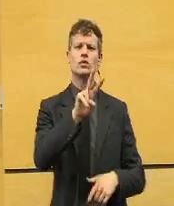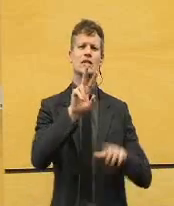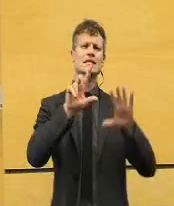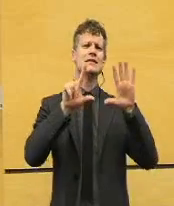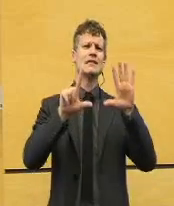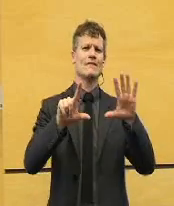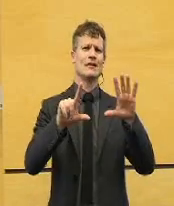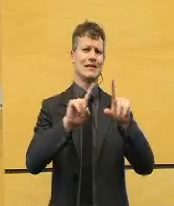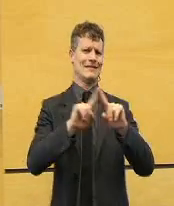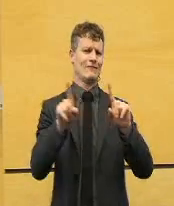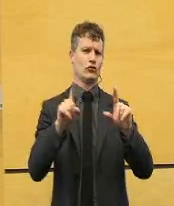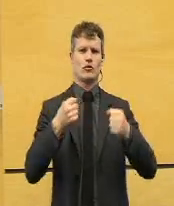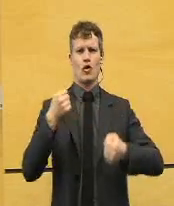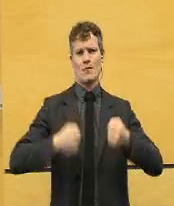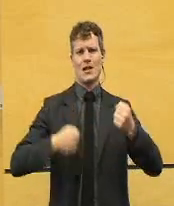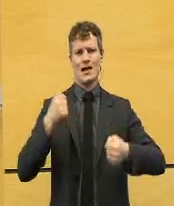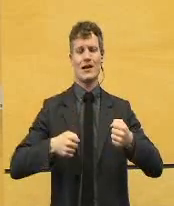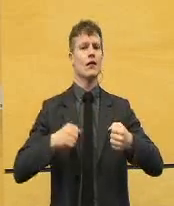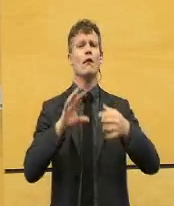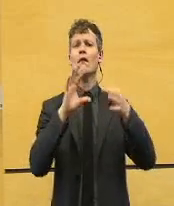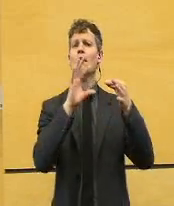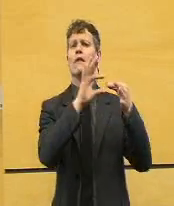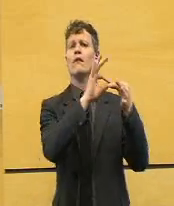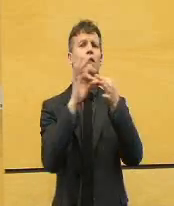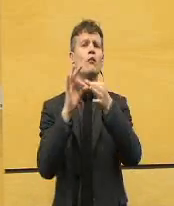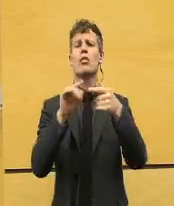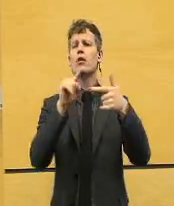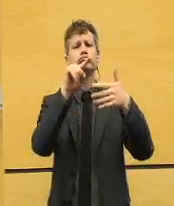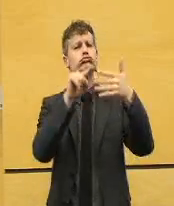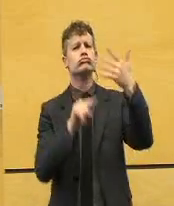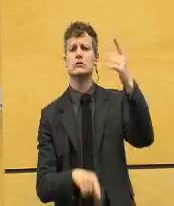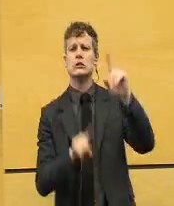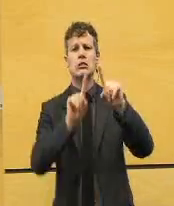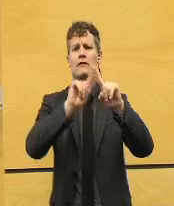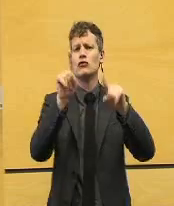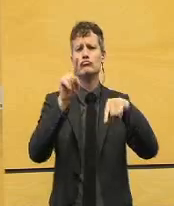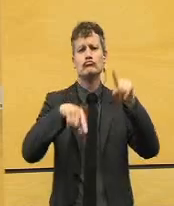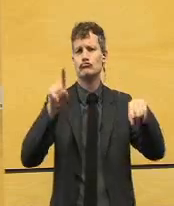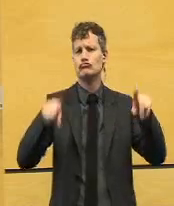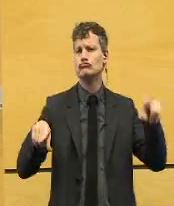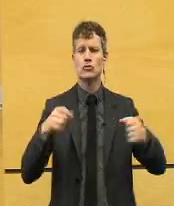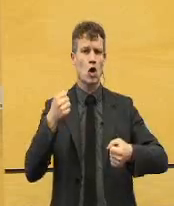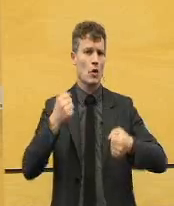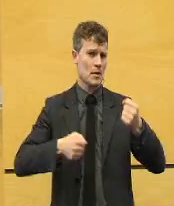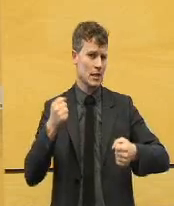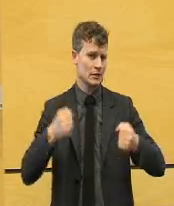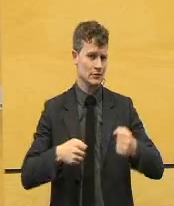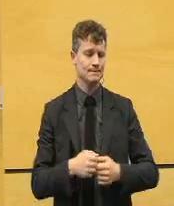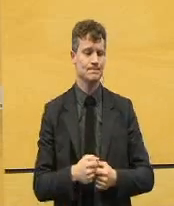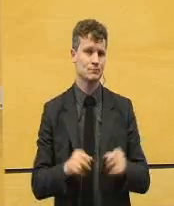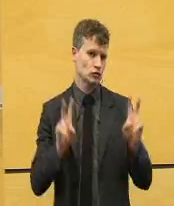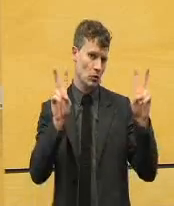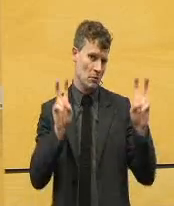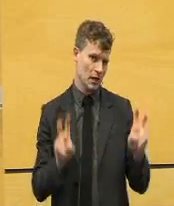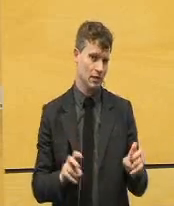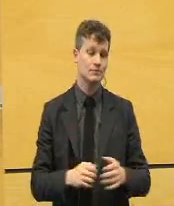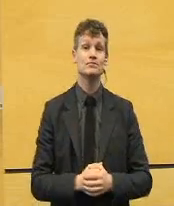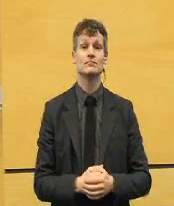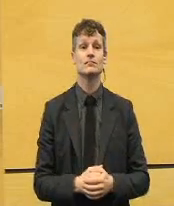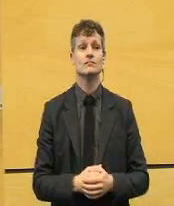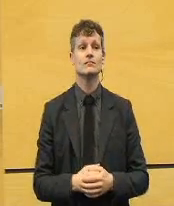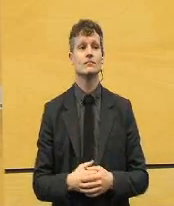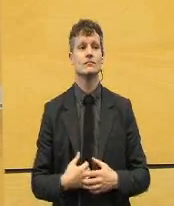elimination of all forms of discrimination against persons with disabilities. These complaints based on